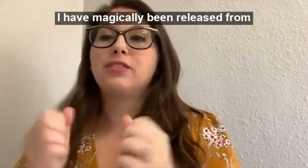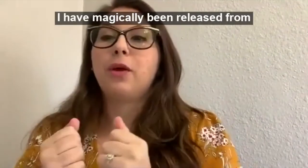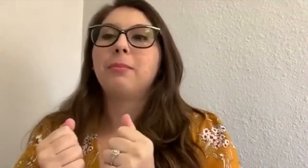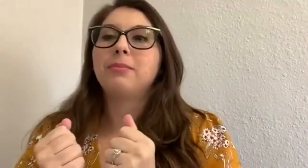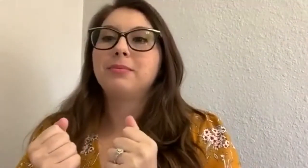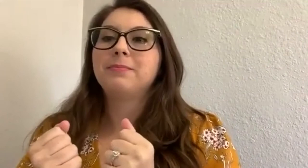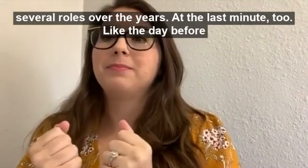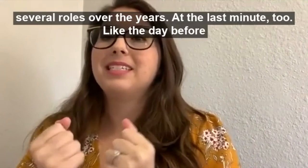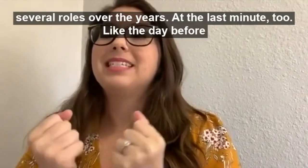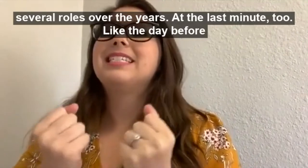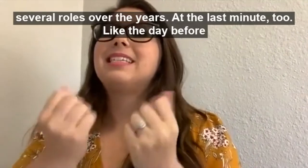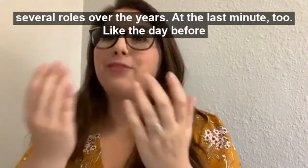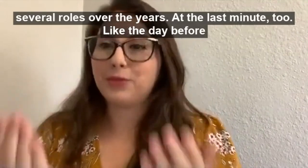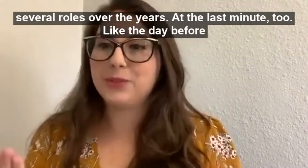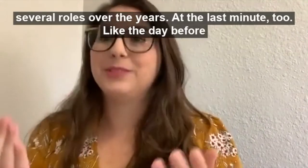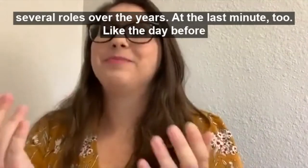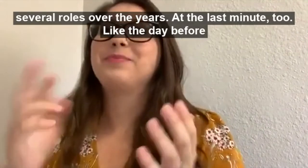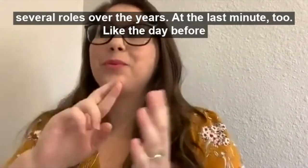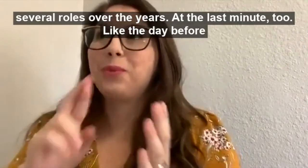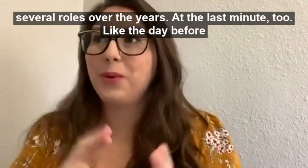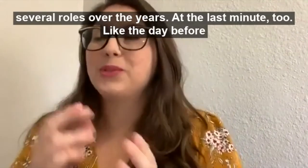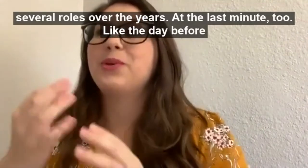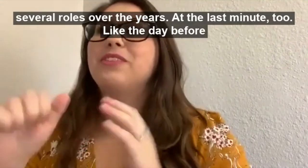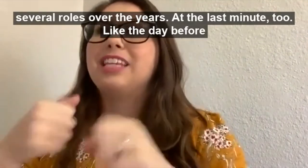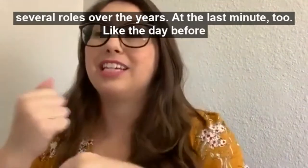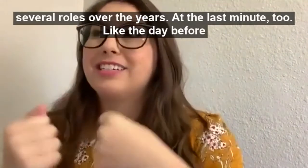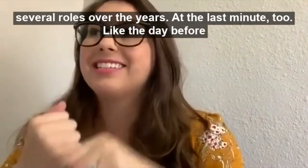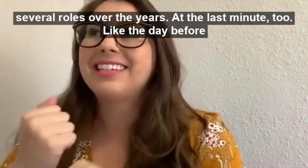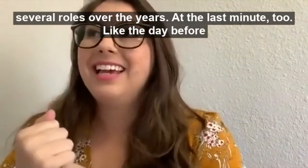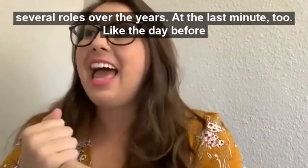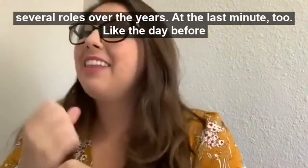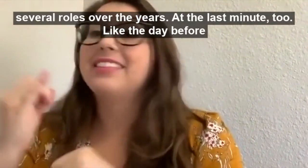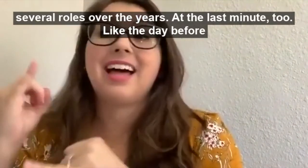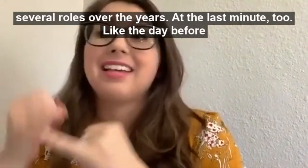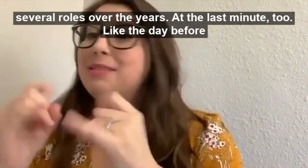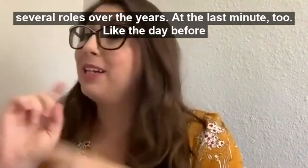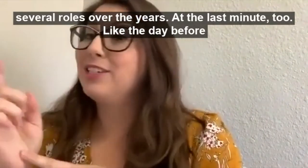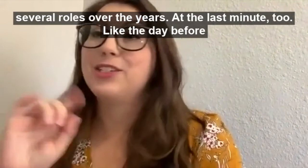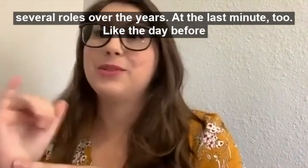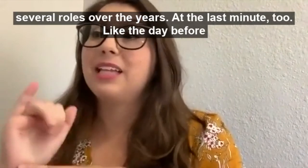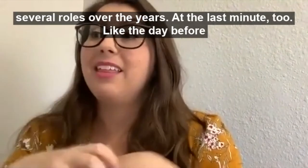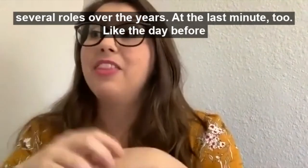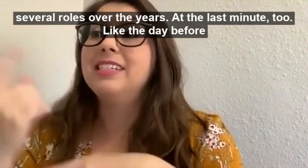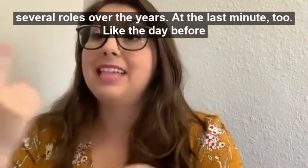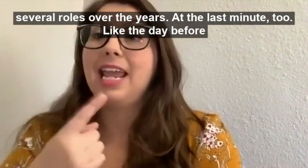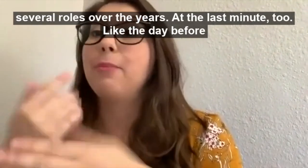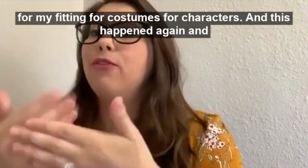from several roles over the years. And at the last minute too, like the day